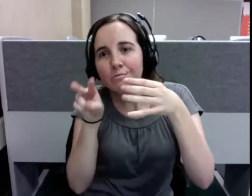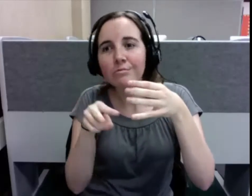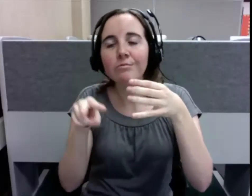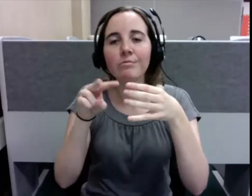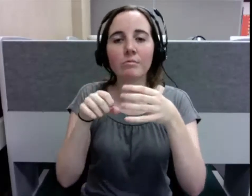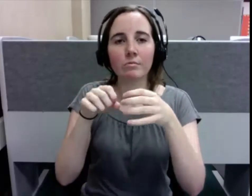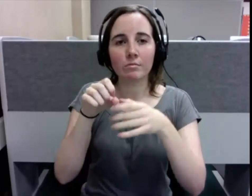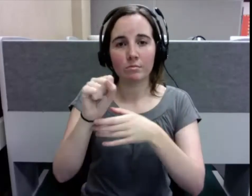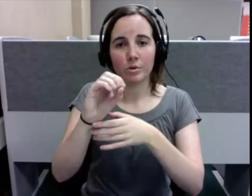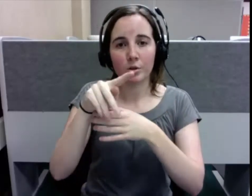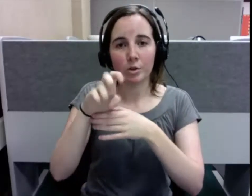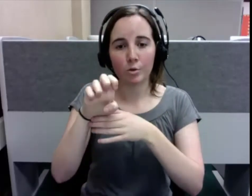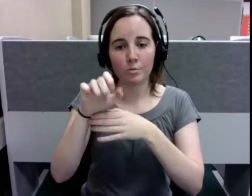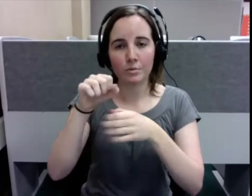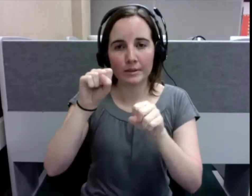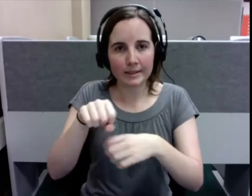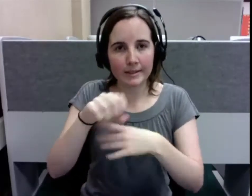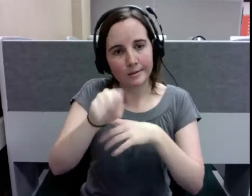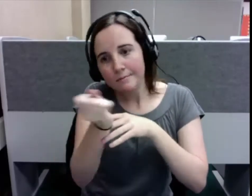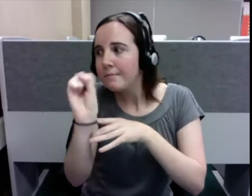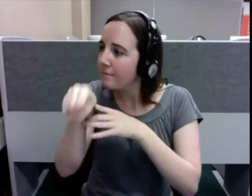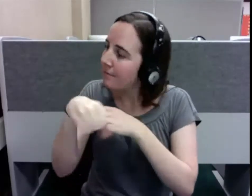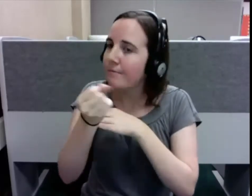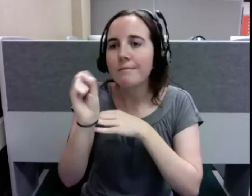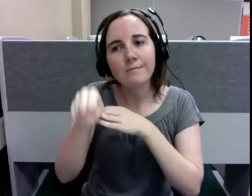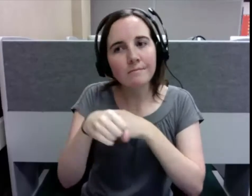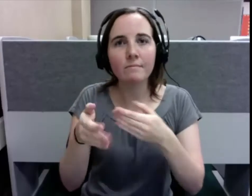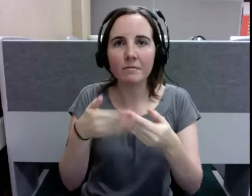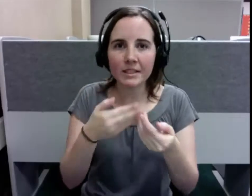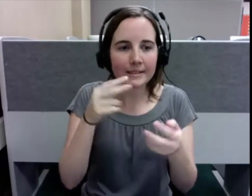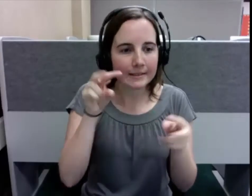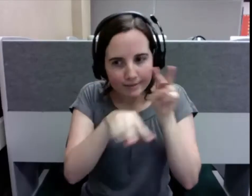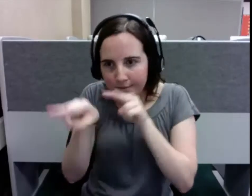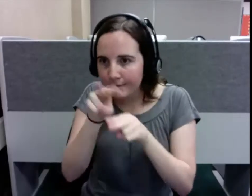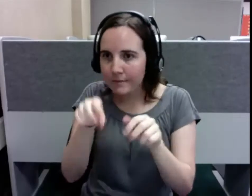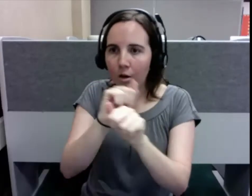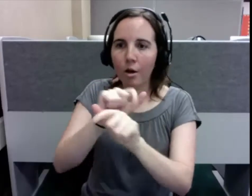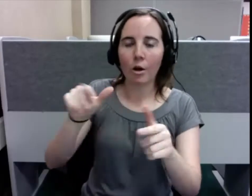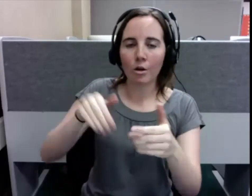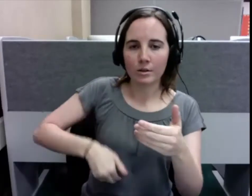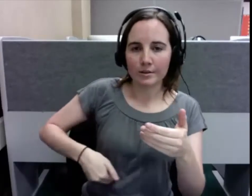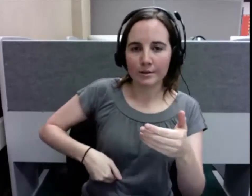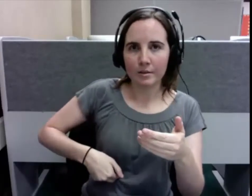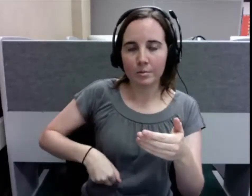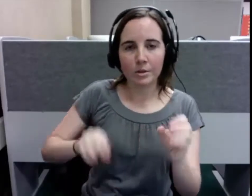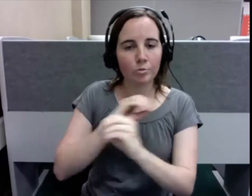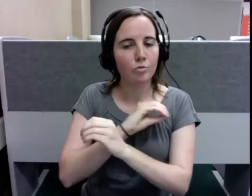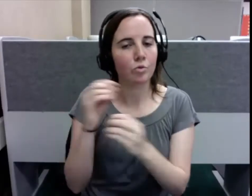so the doctor can look in every corner of your stomach. This does not hurt. You need to concentrate on your